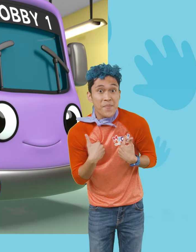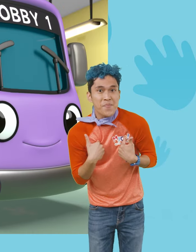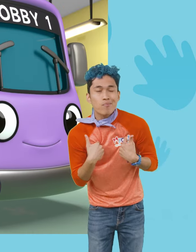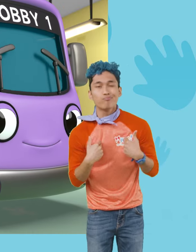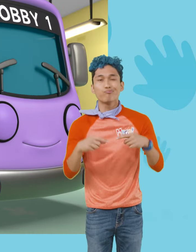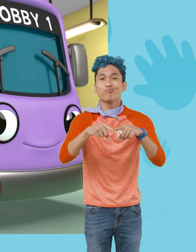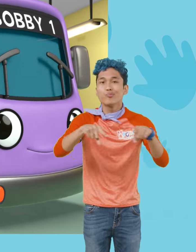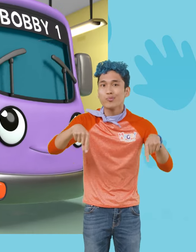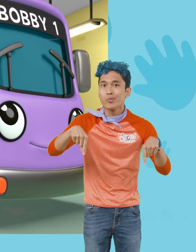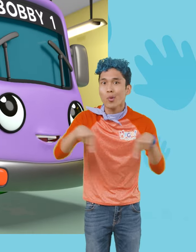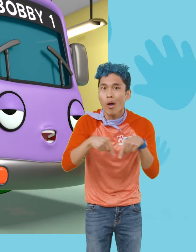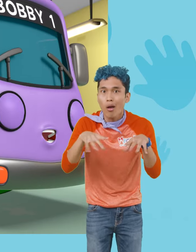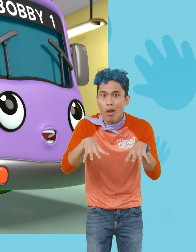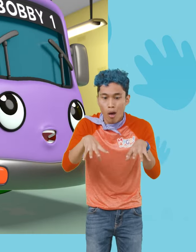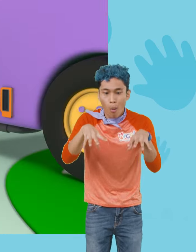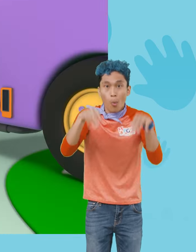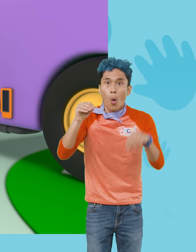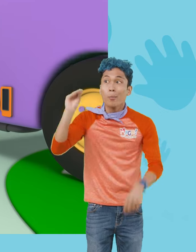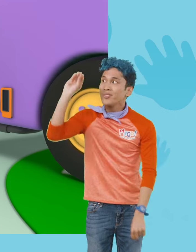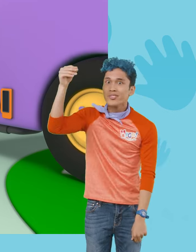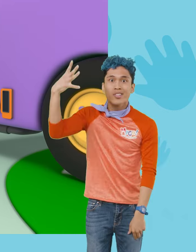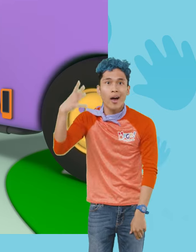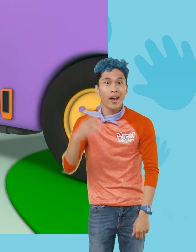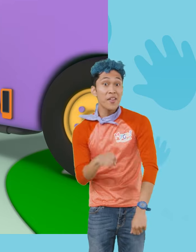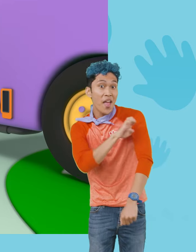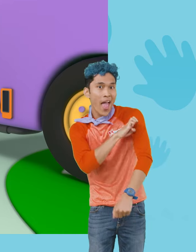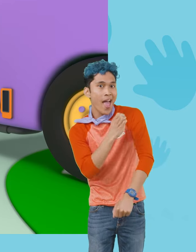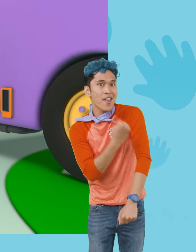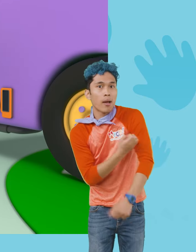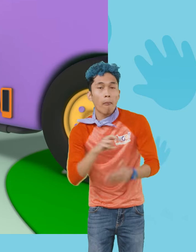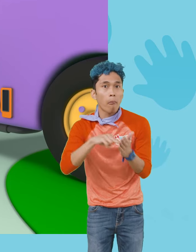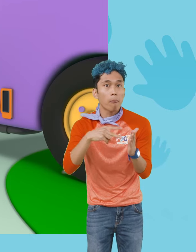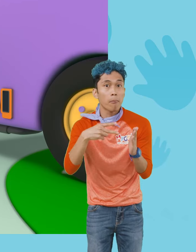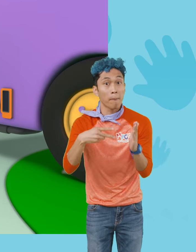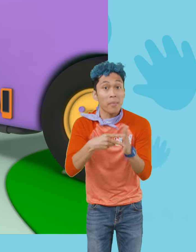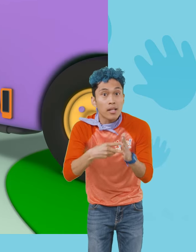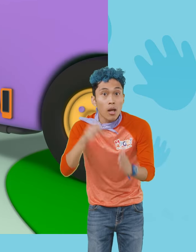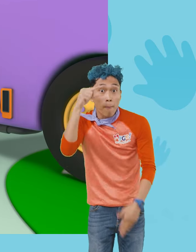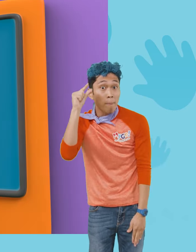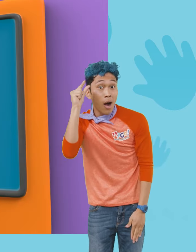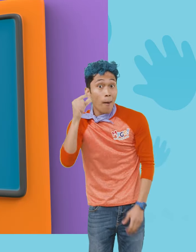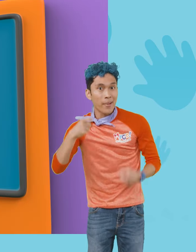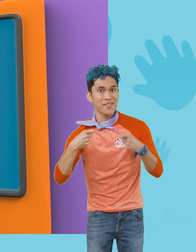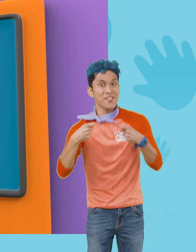The panels take energy from the sun, giving Bobby clean power for him to run.